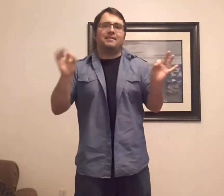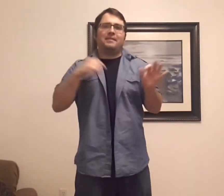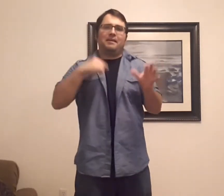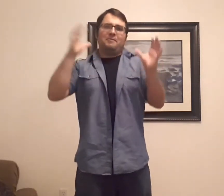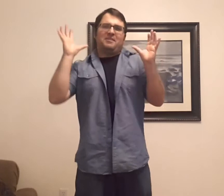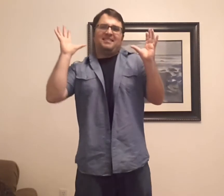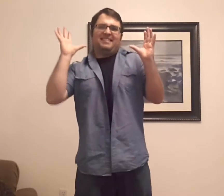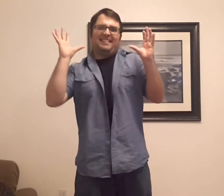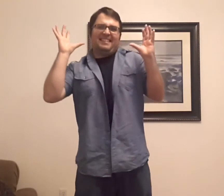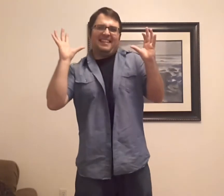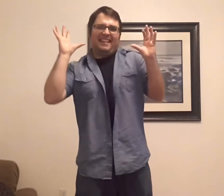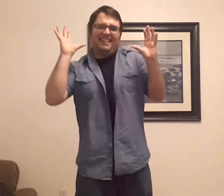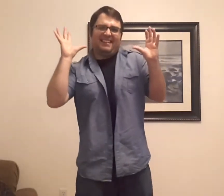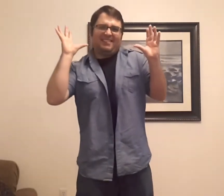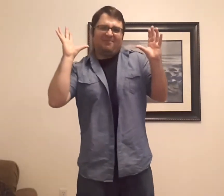free. Holding